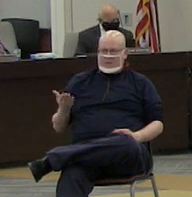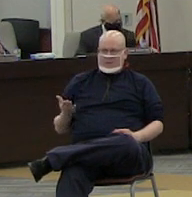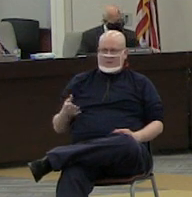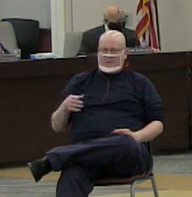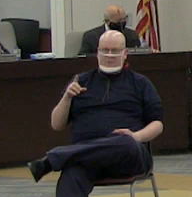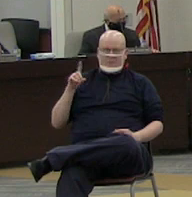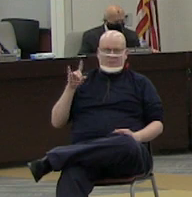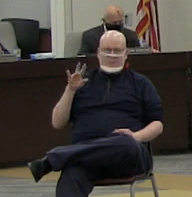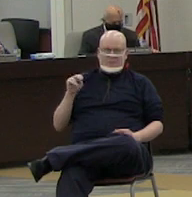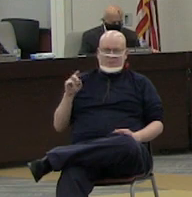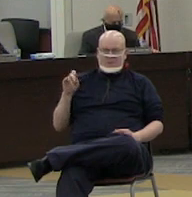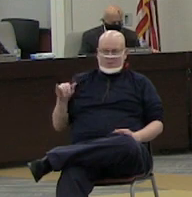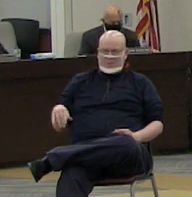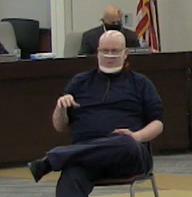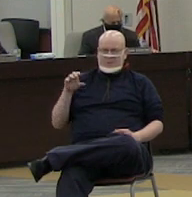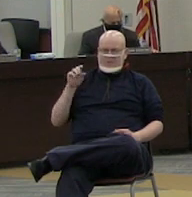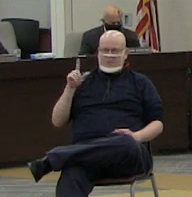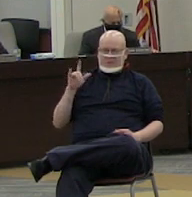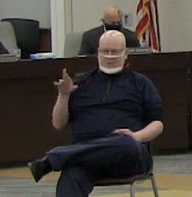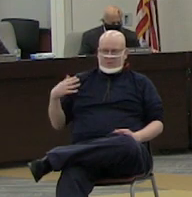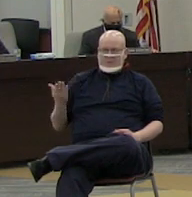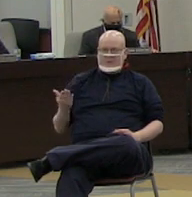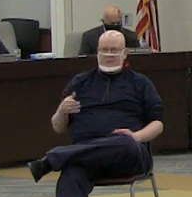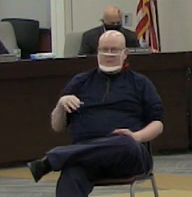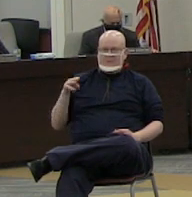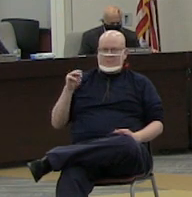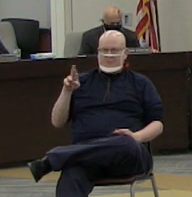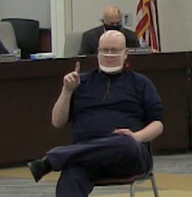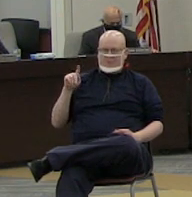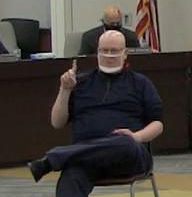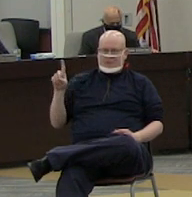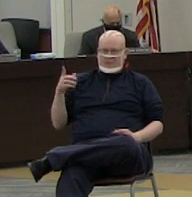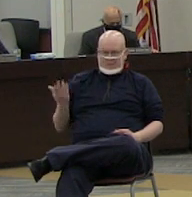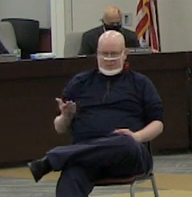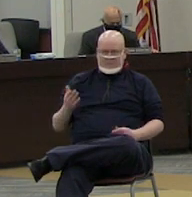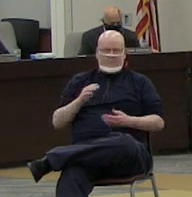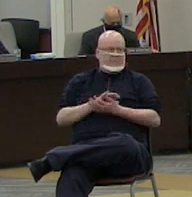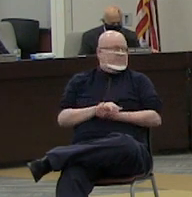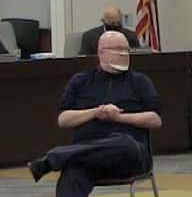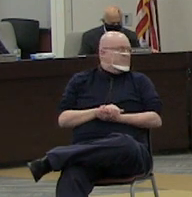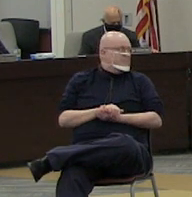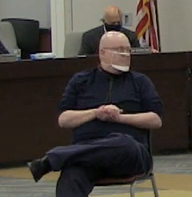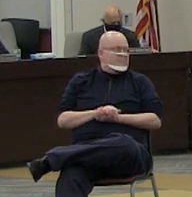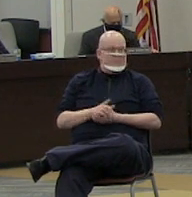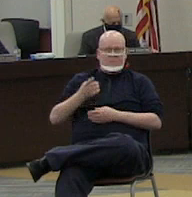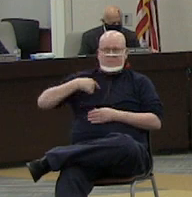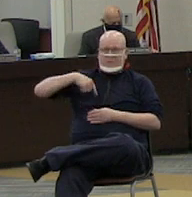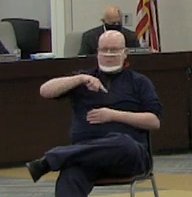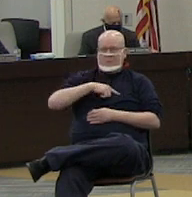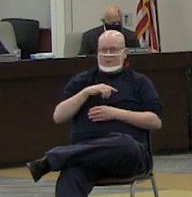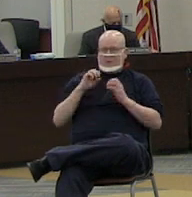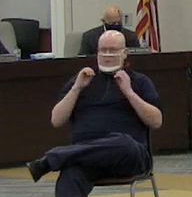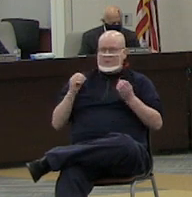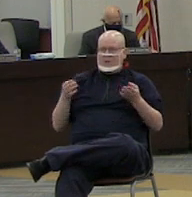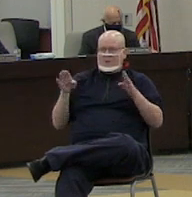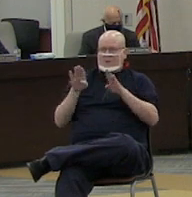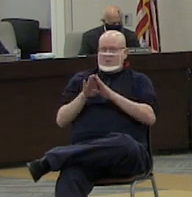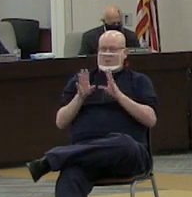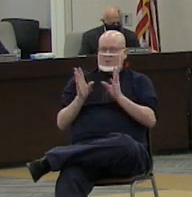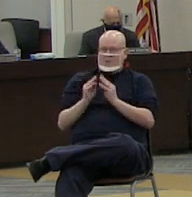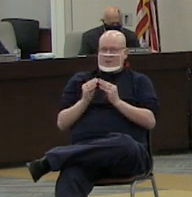Dr. Ciartino. Here. Mr. Seltzer. Here. Mr. Cox. I am here. We have no closed session